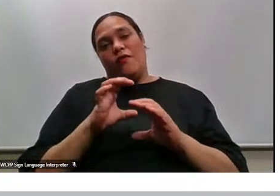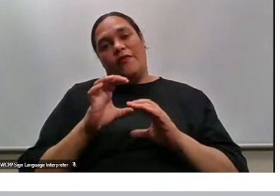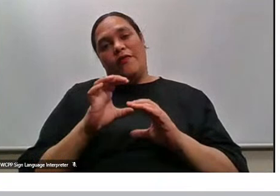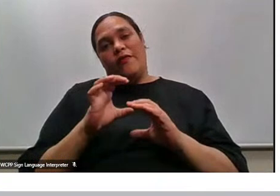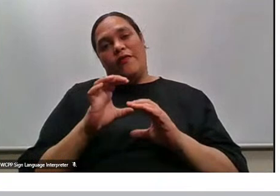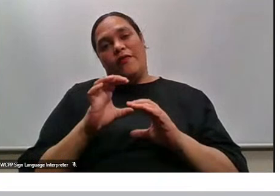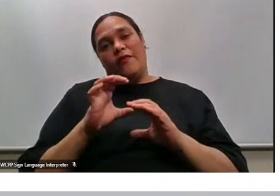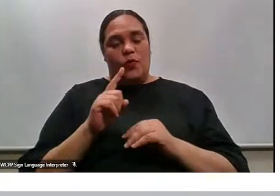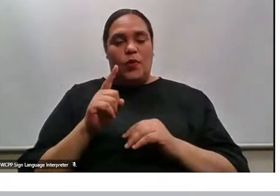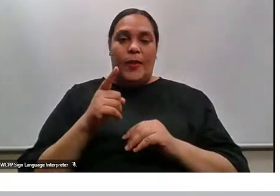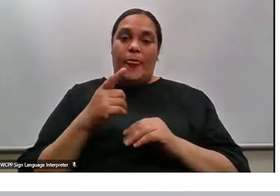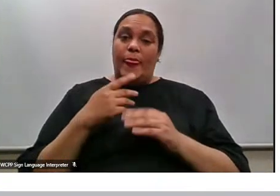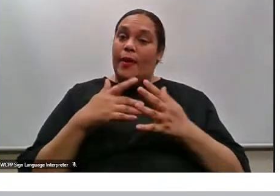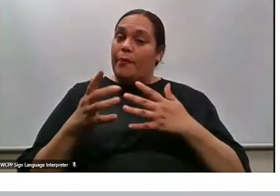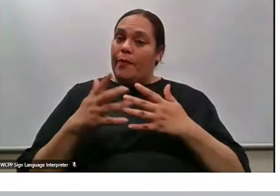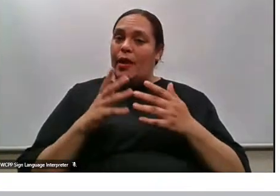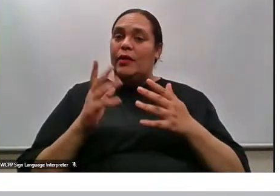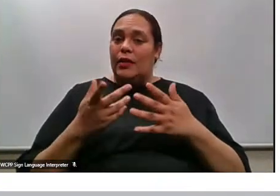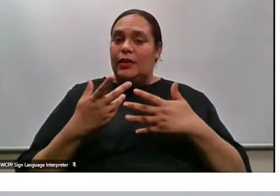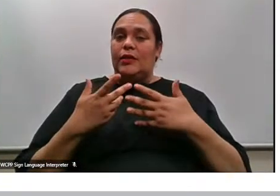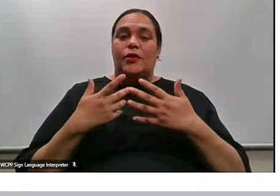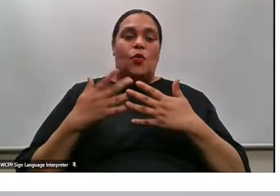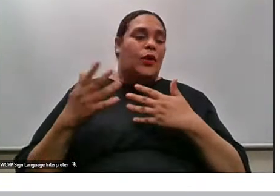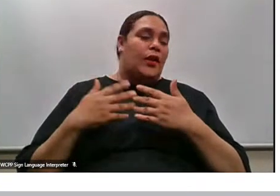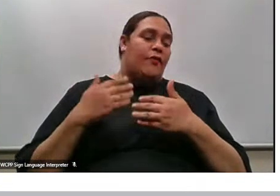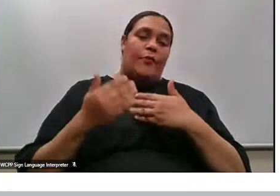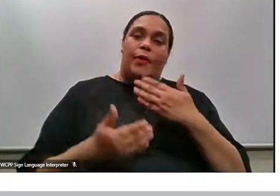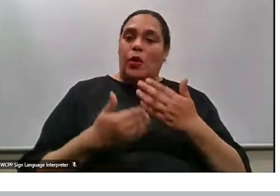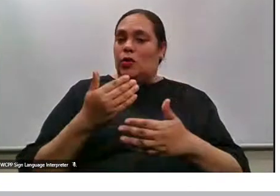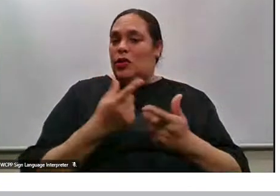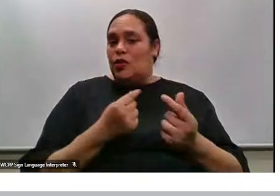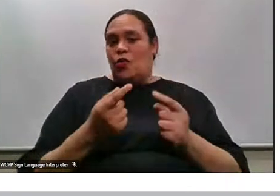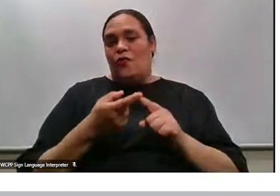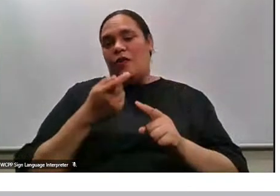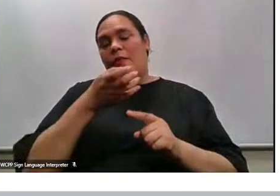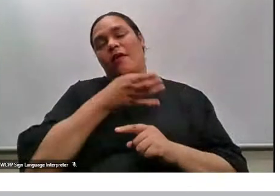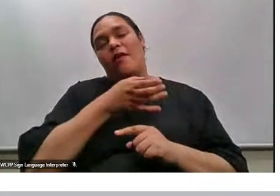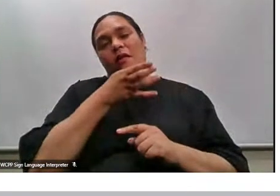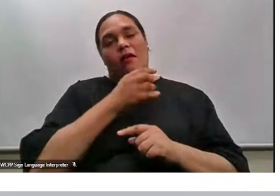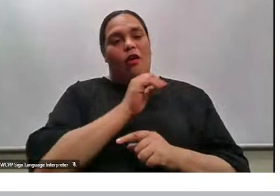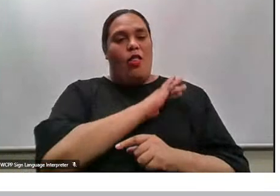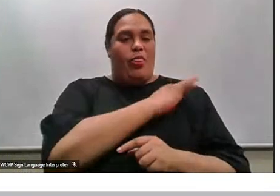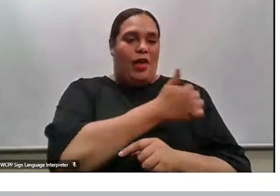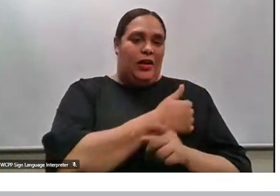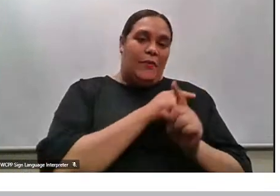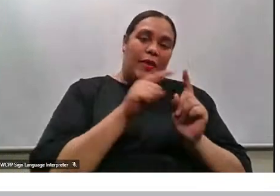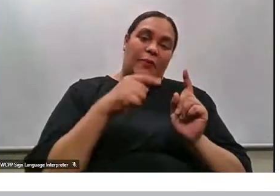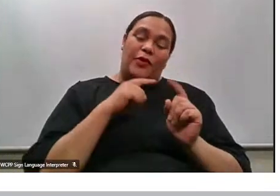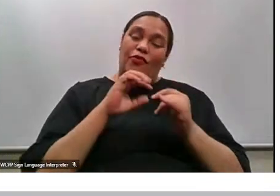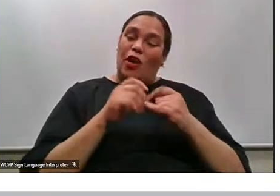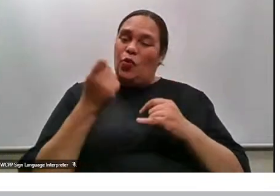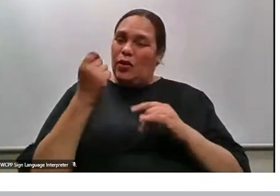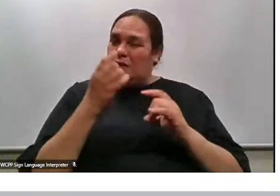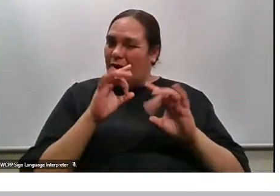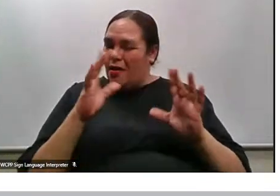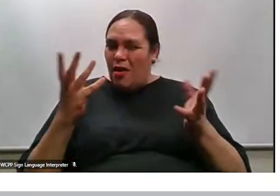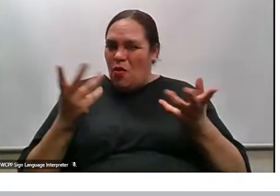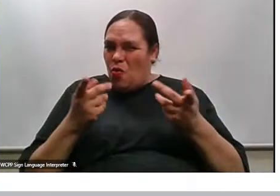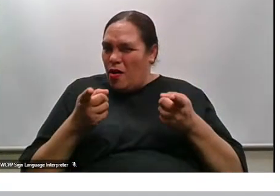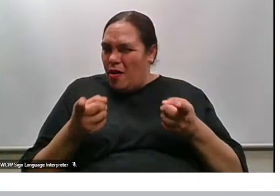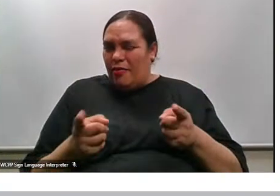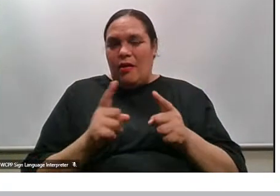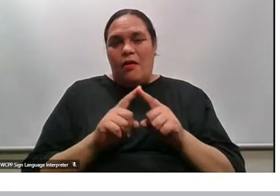says the matter is under whatever process of the liquor authority. And I'm trying to understand where is that, but also